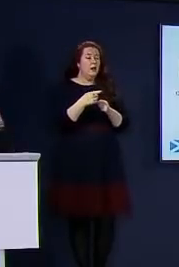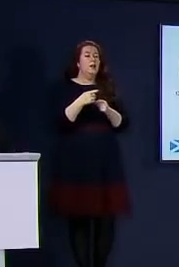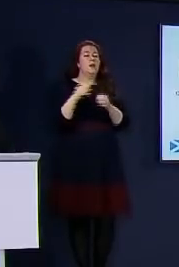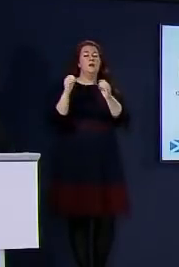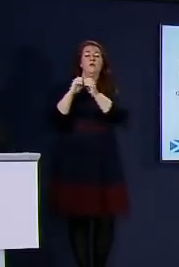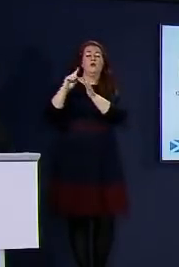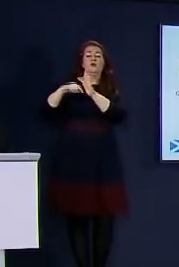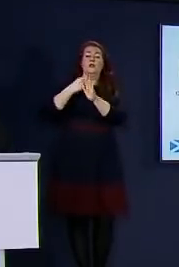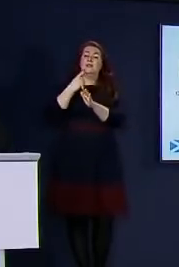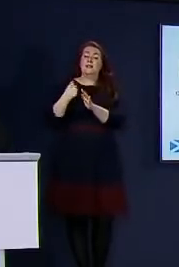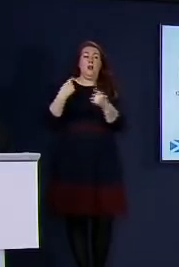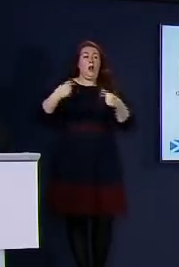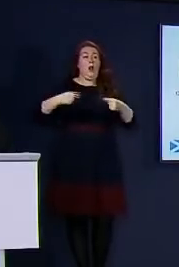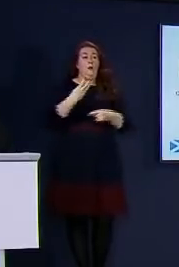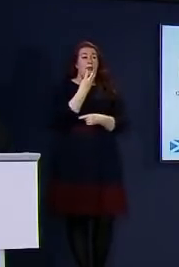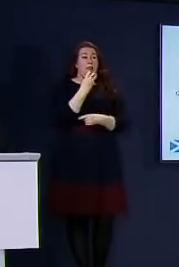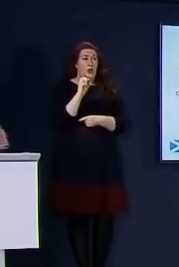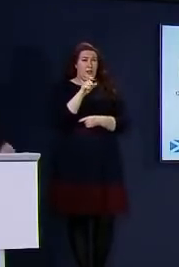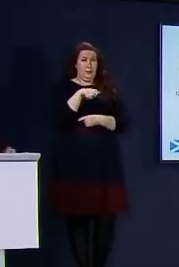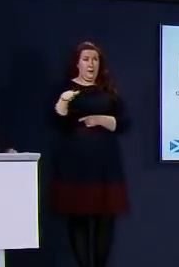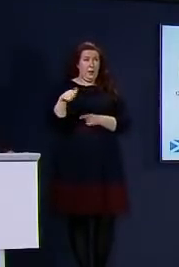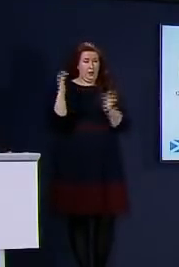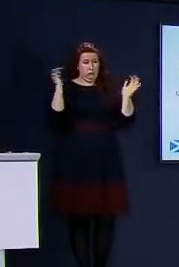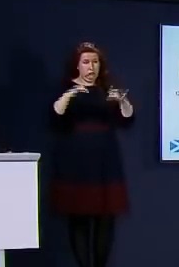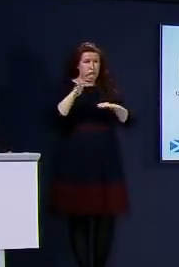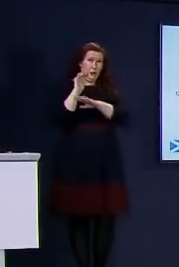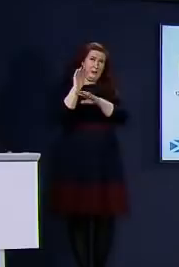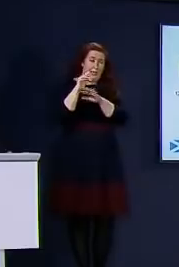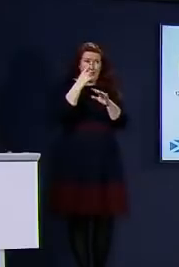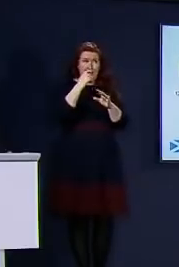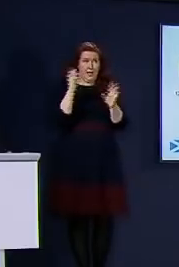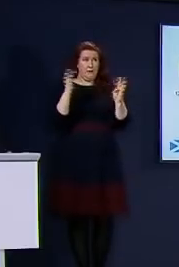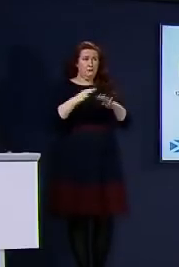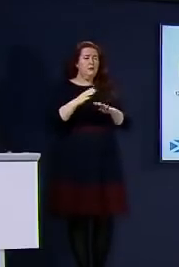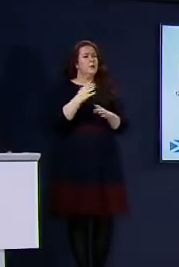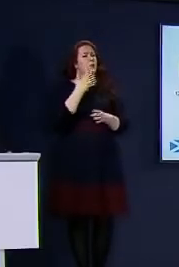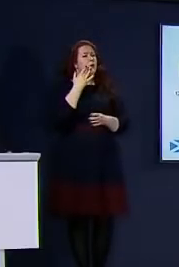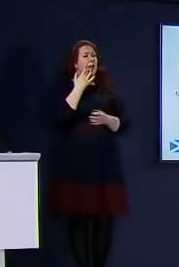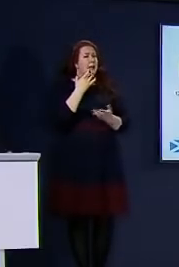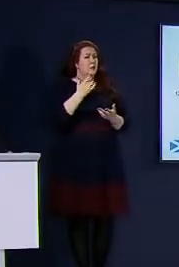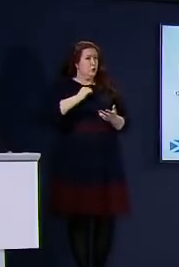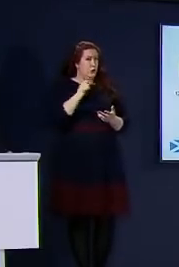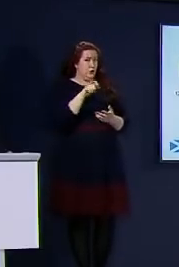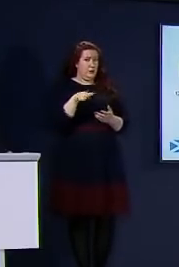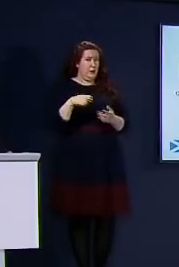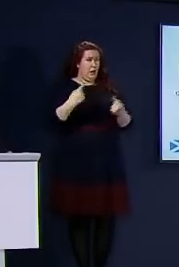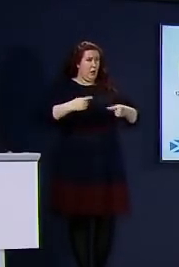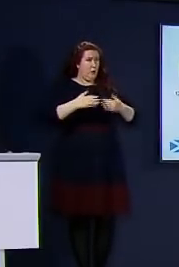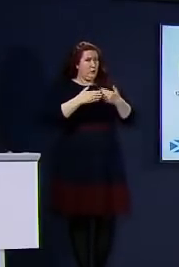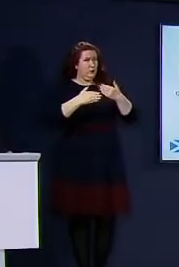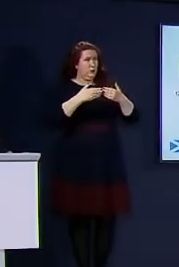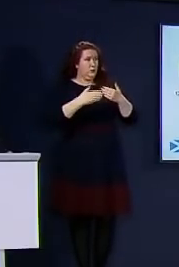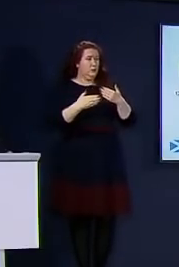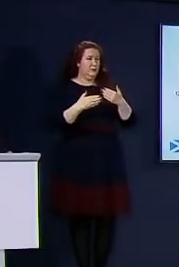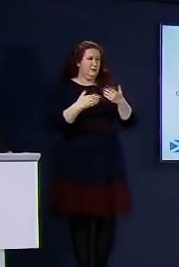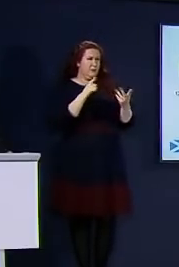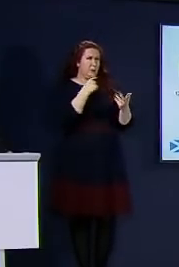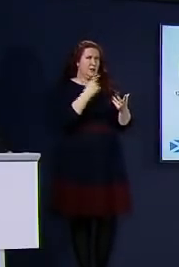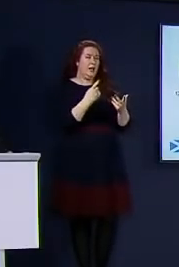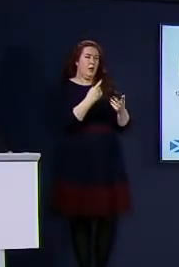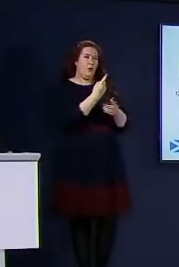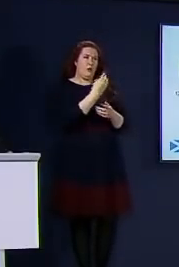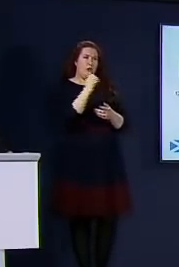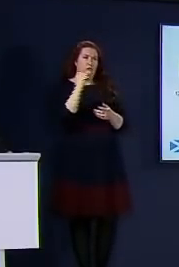up outdoors. When can Scots realistically expect that level of interaction, considering that 100 people can meet